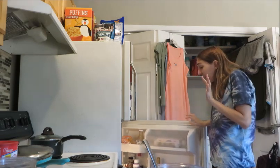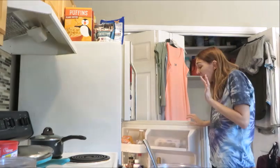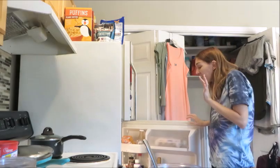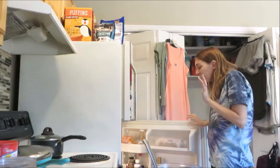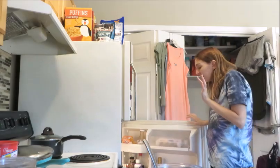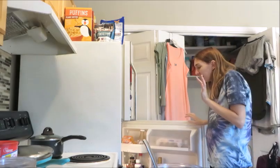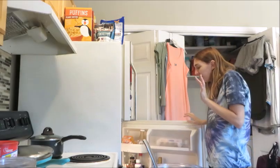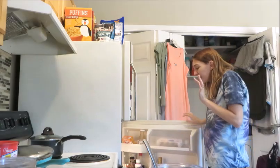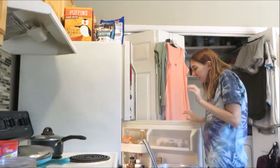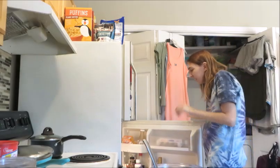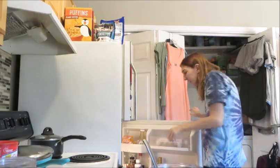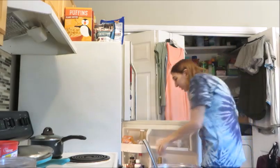Yeah.